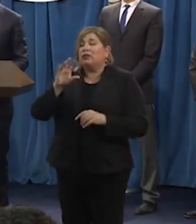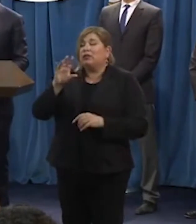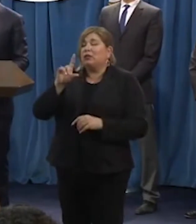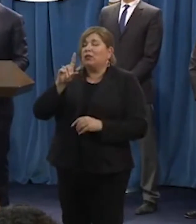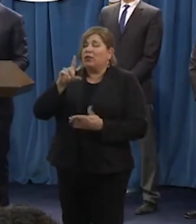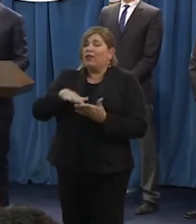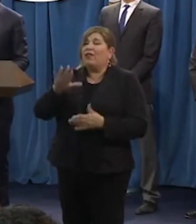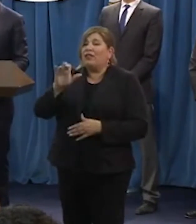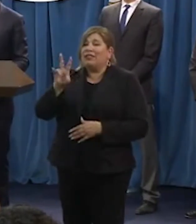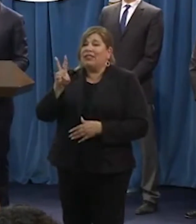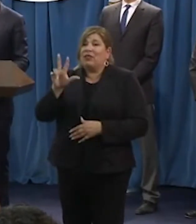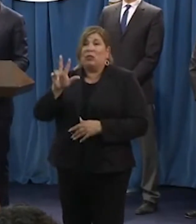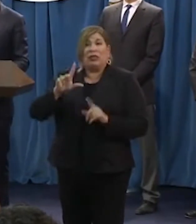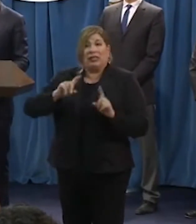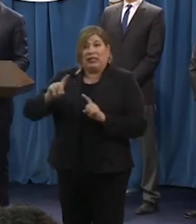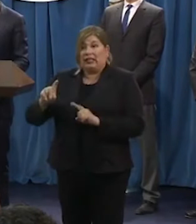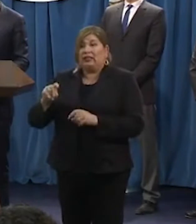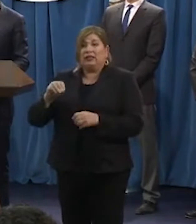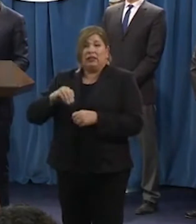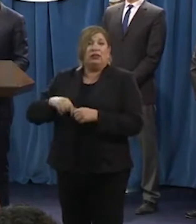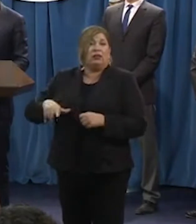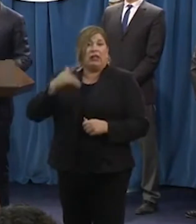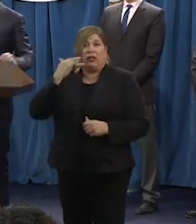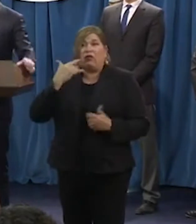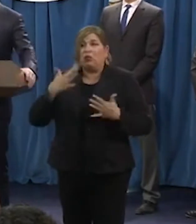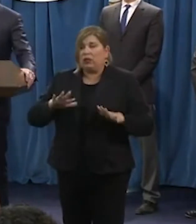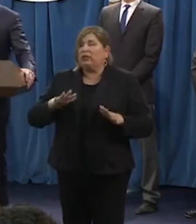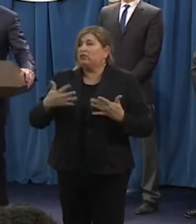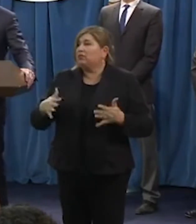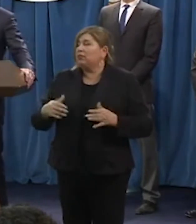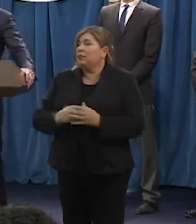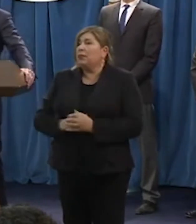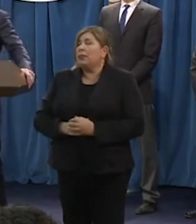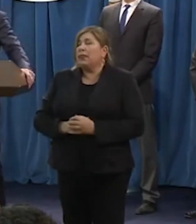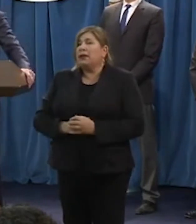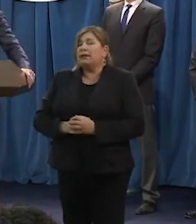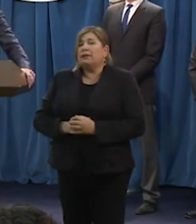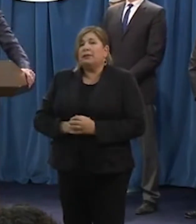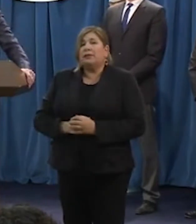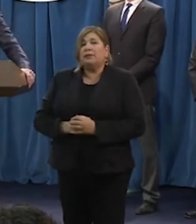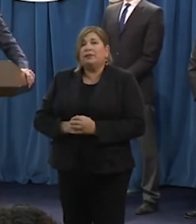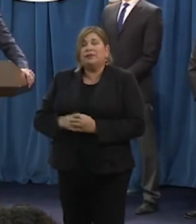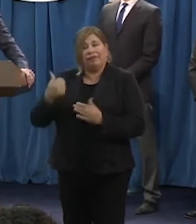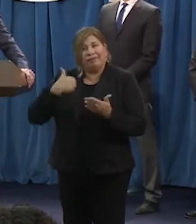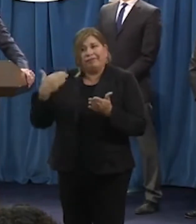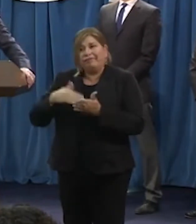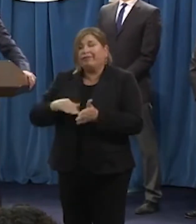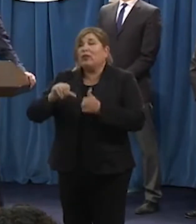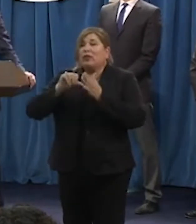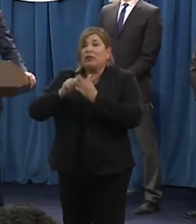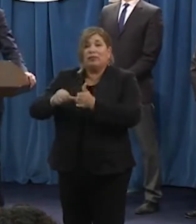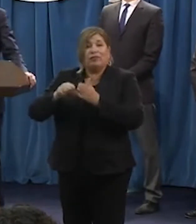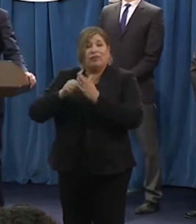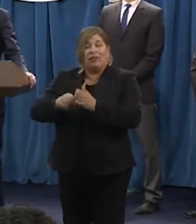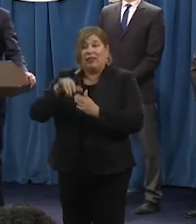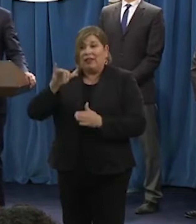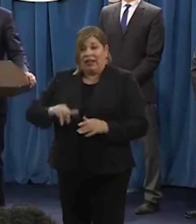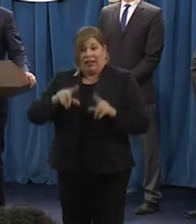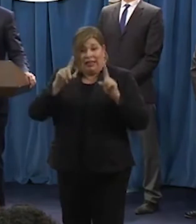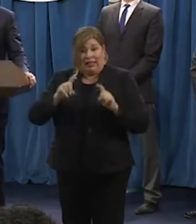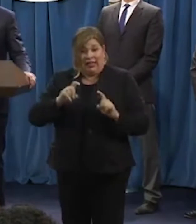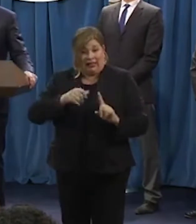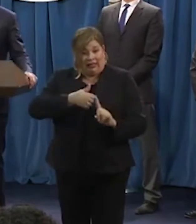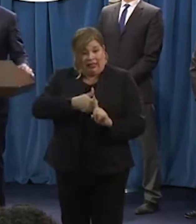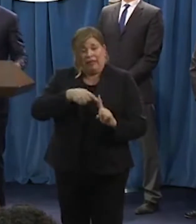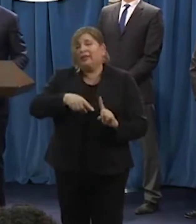1,573 tests in the state of California. I continue to reinforce that the tests are